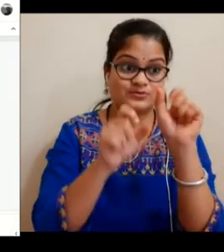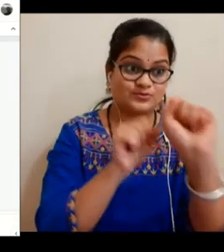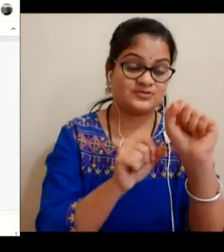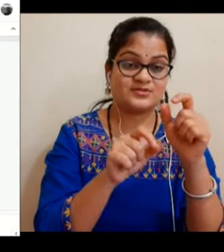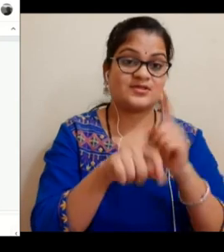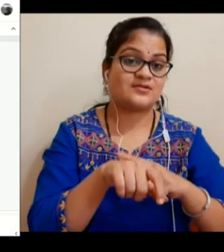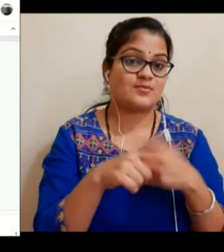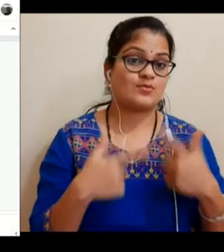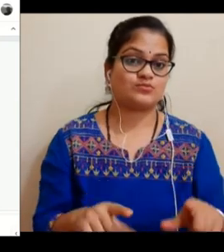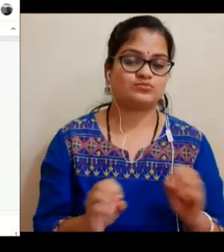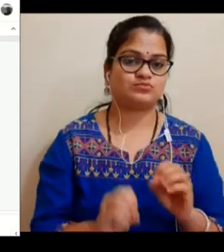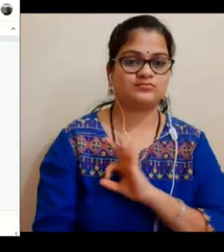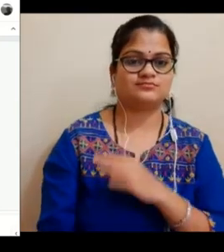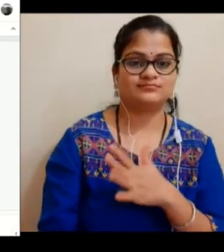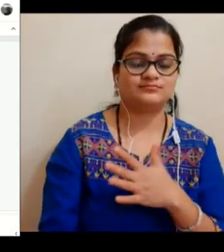time.